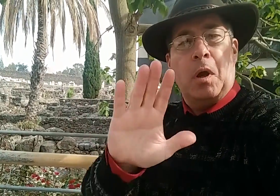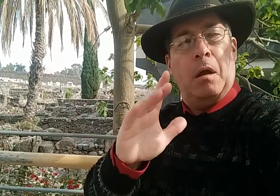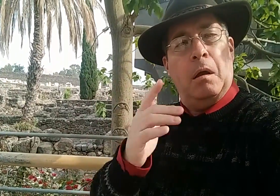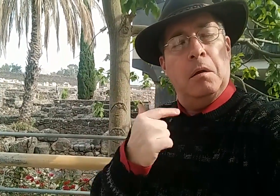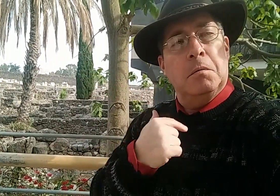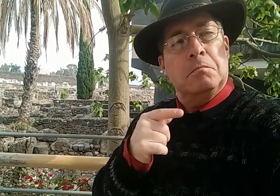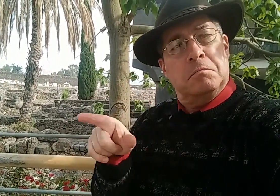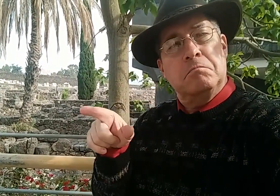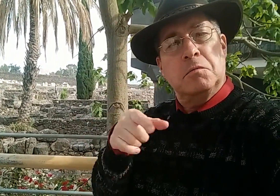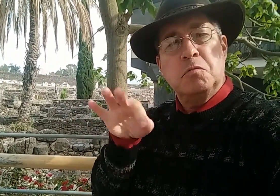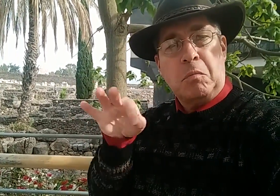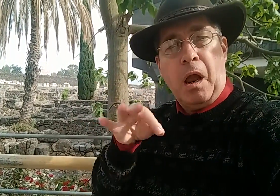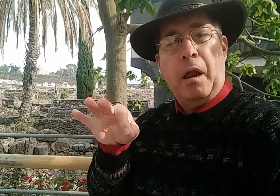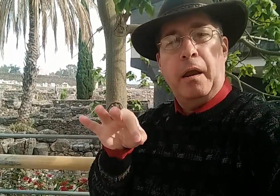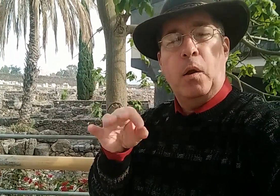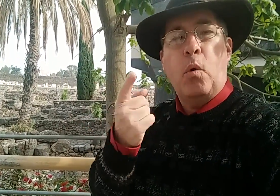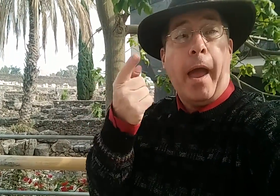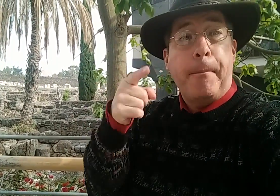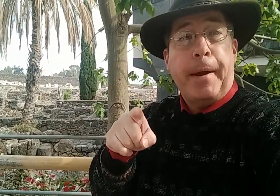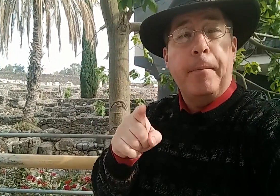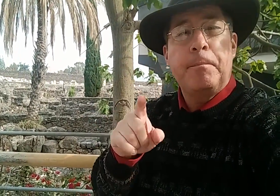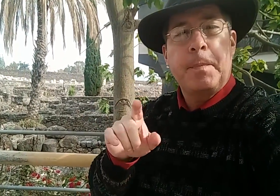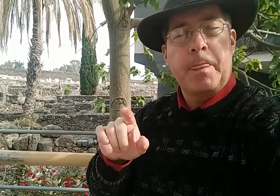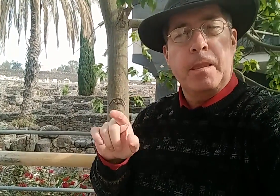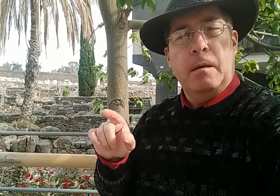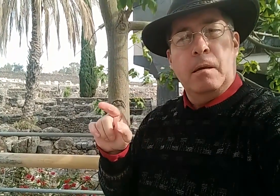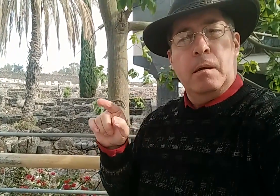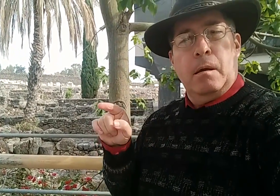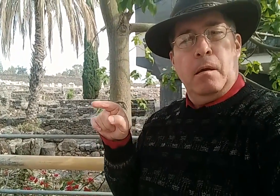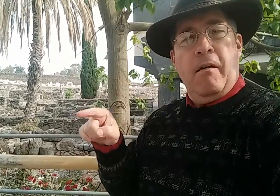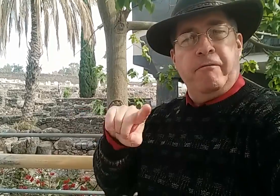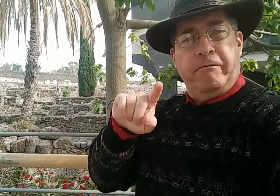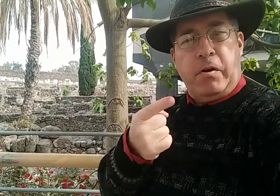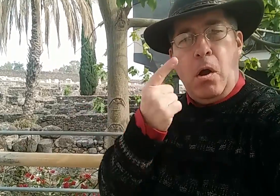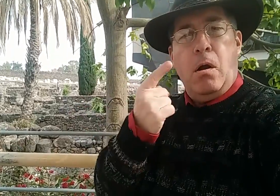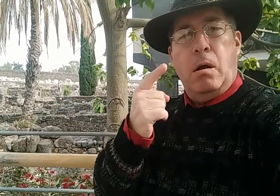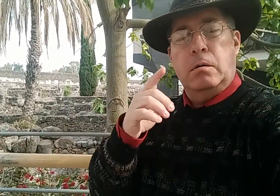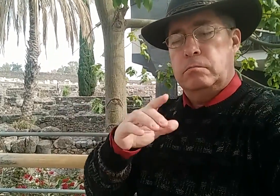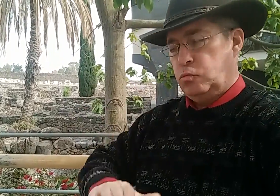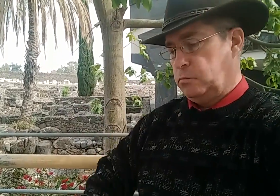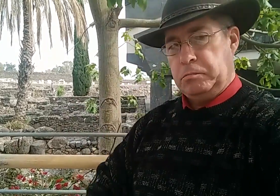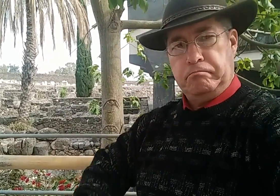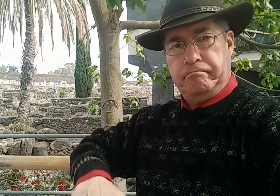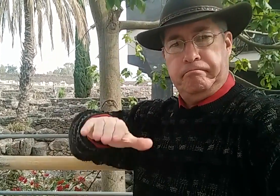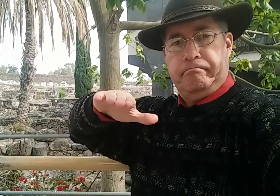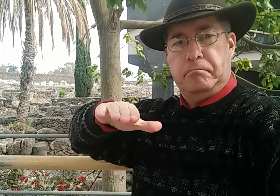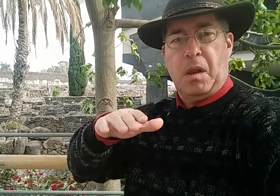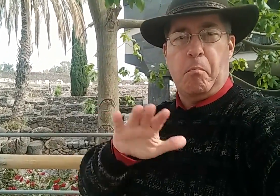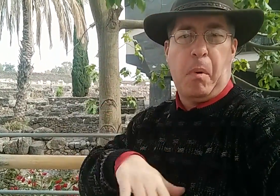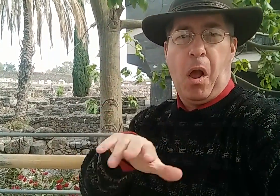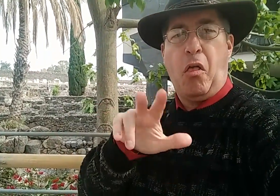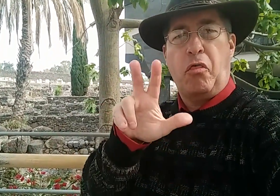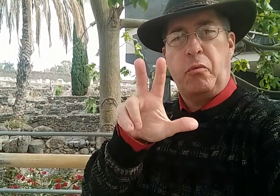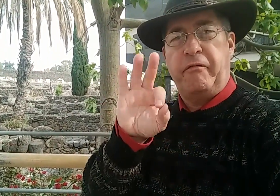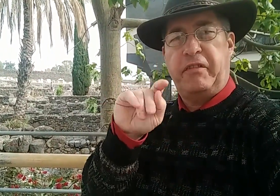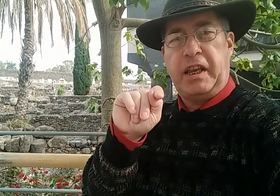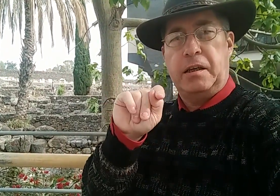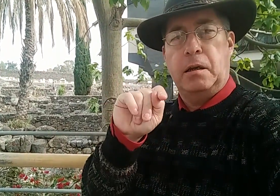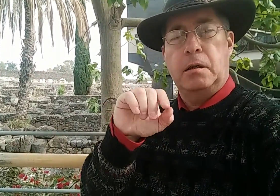are there different levels? Well, this explains it. Our guide explains it to us. So this first level, there was about